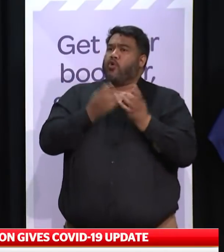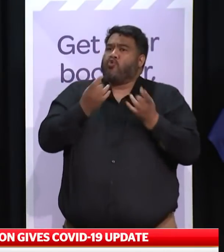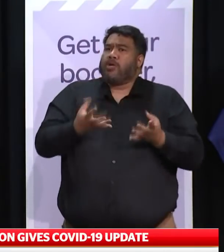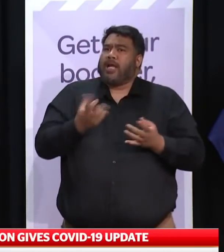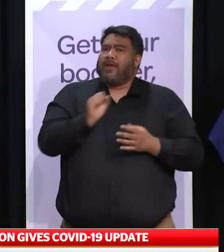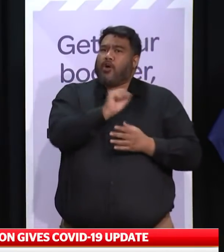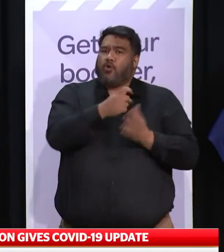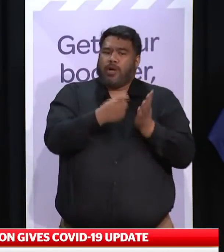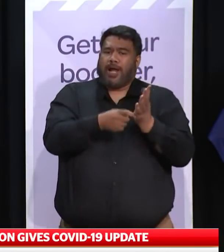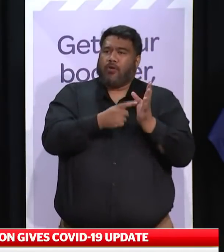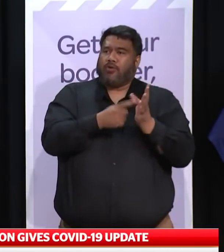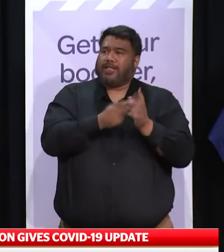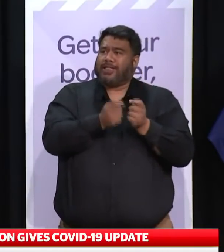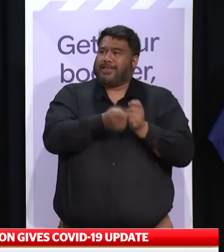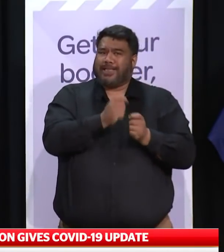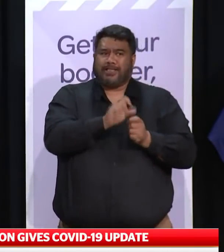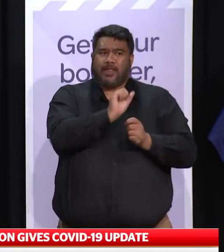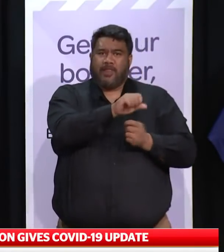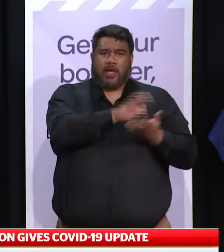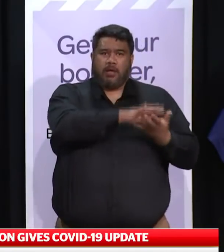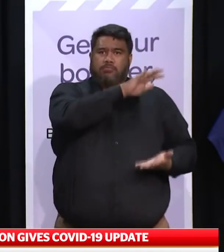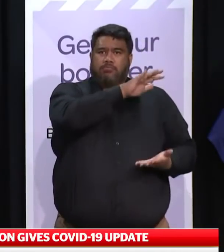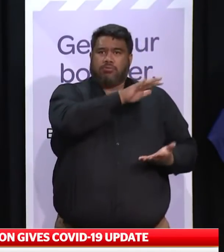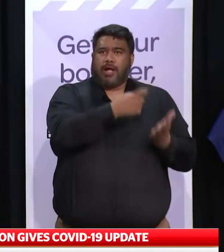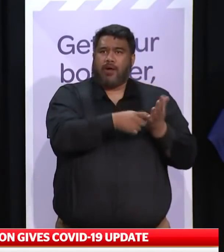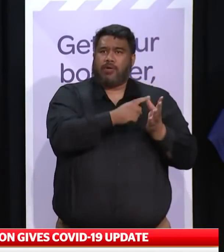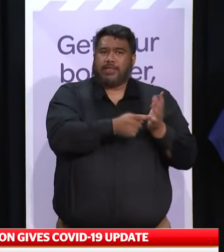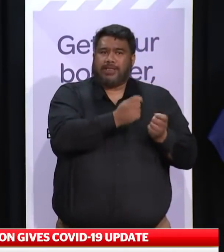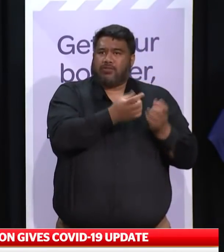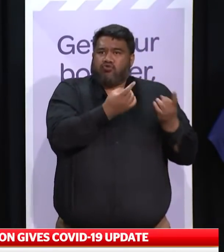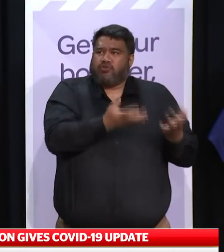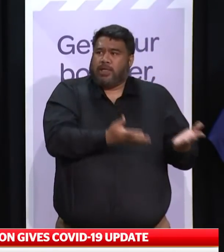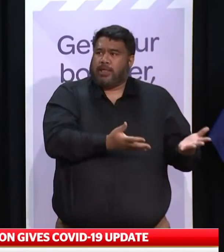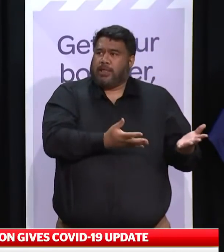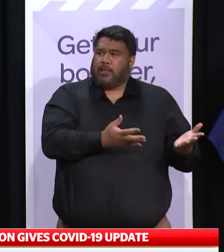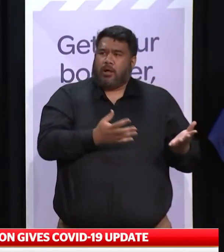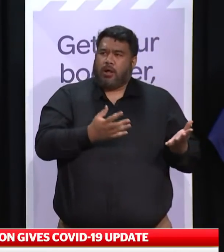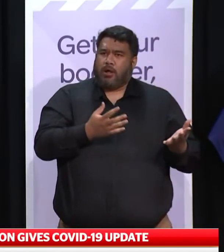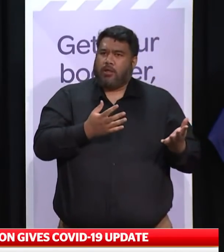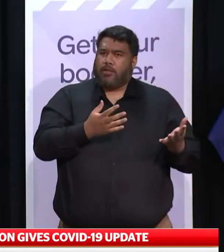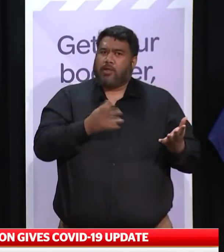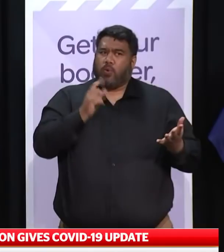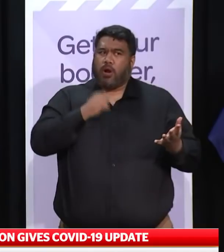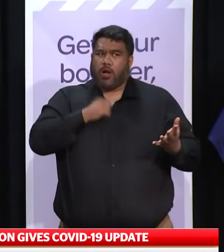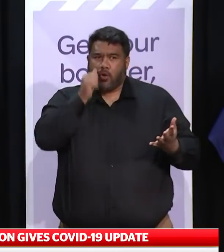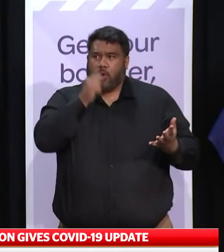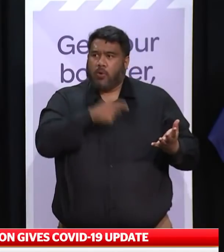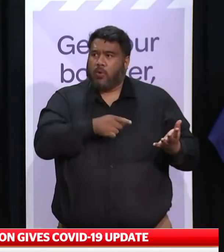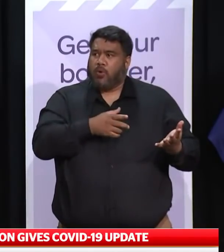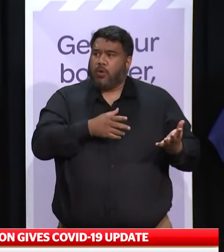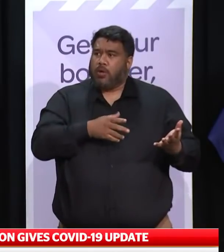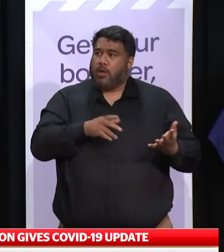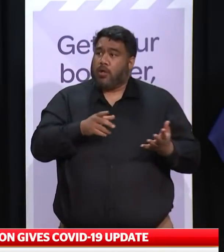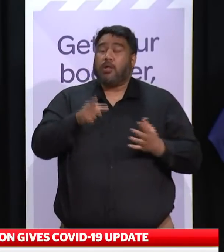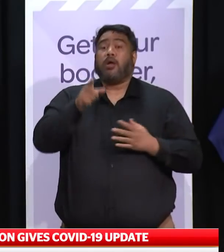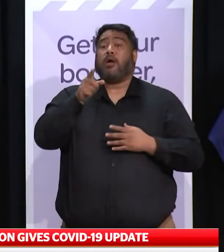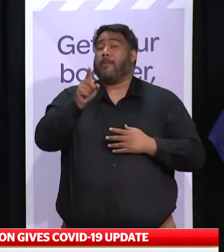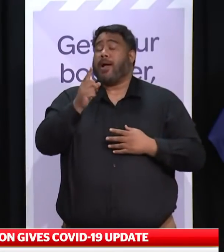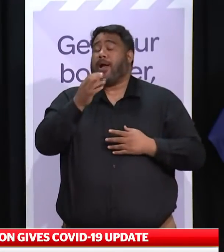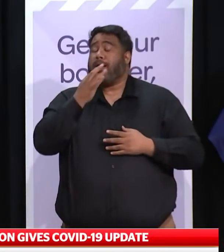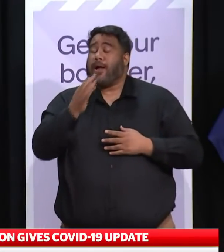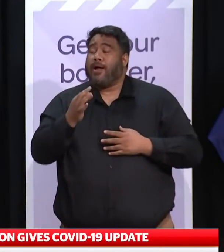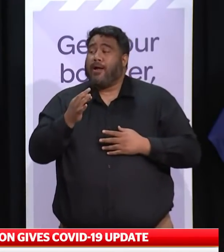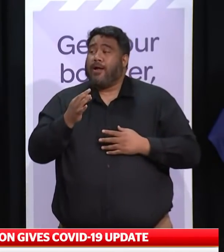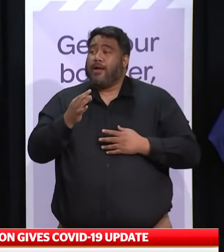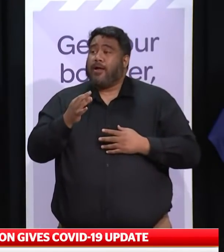test system using the stocks that they have in order to deal with exactly the issue you raise. They truncate